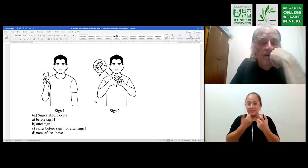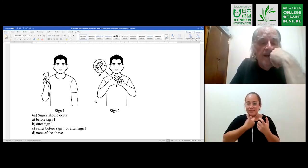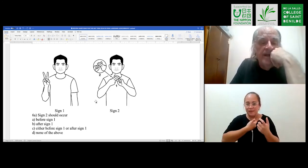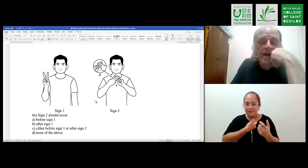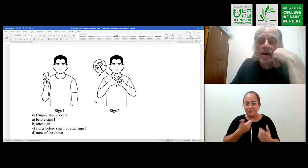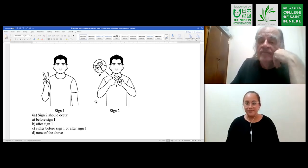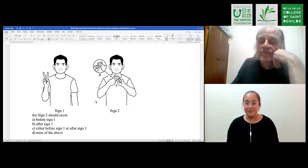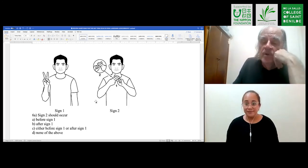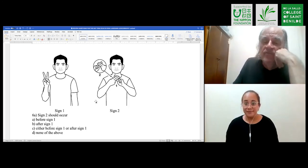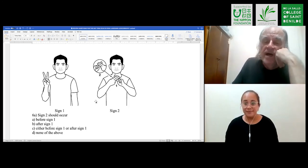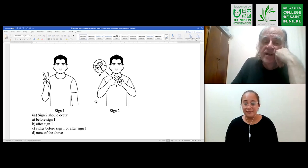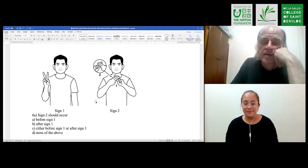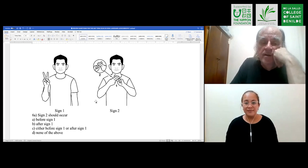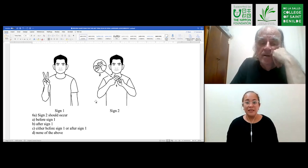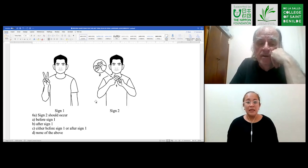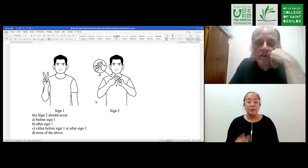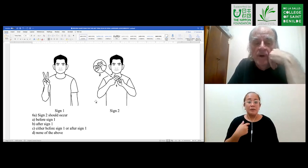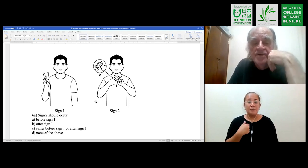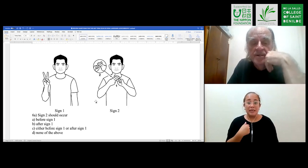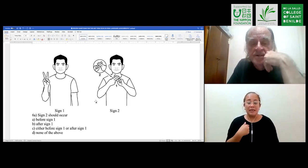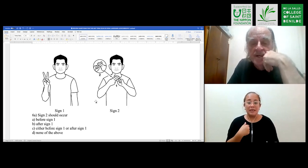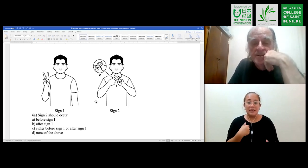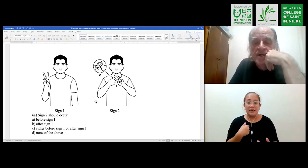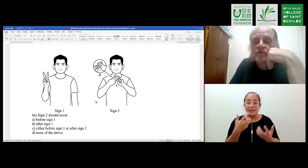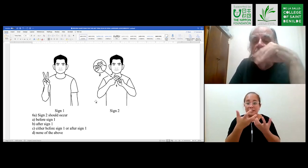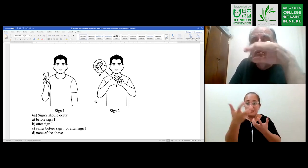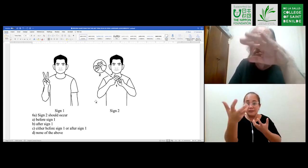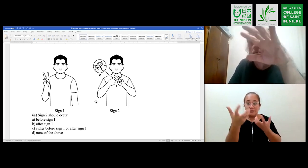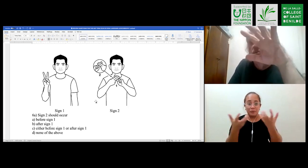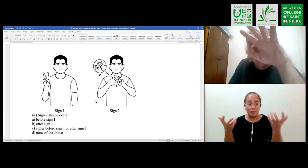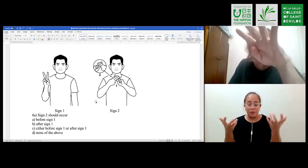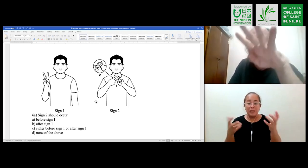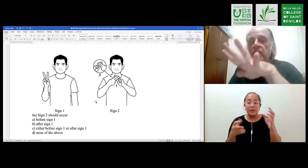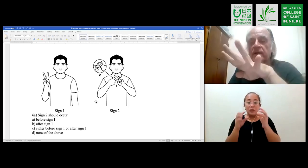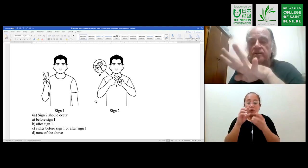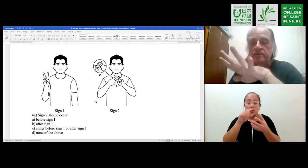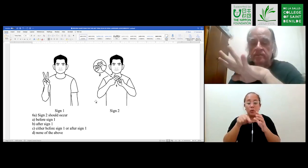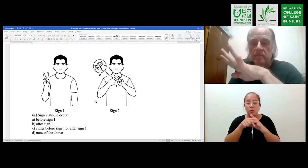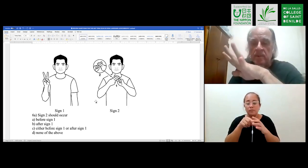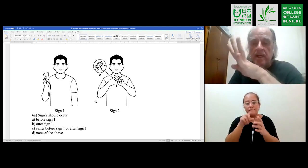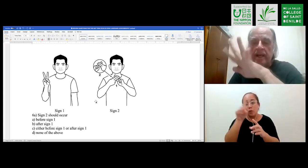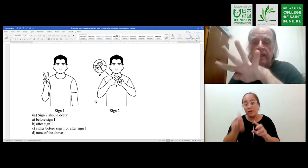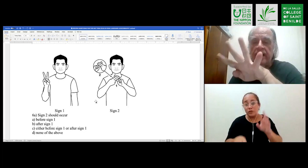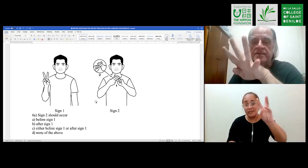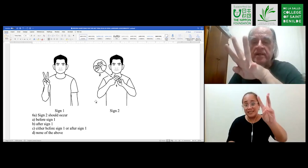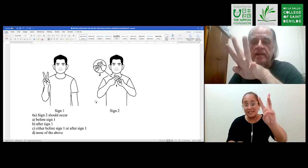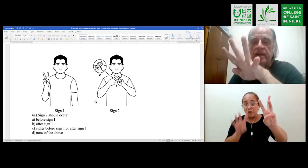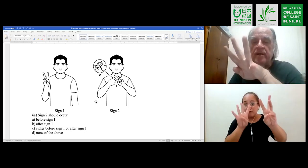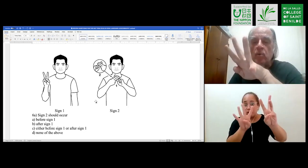Okay, now I've divided question 6 into 4 parts. I can ask it in any one